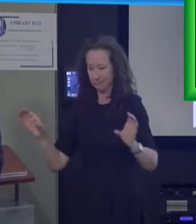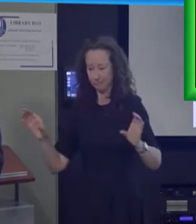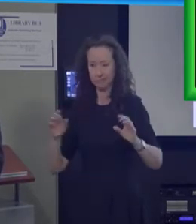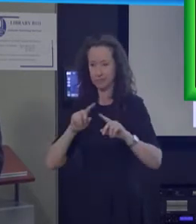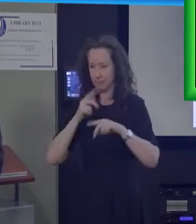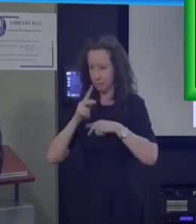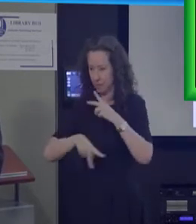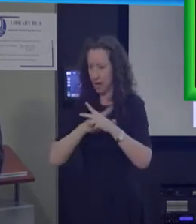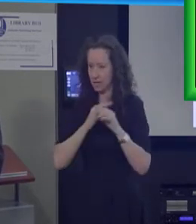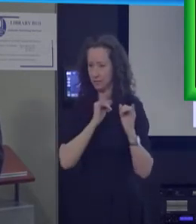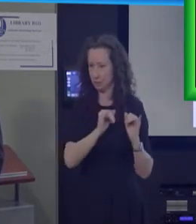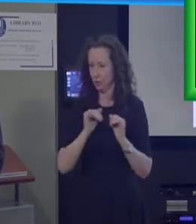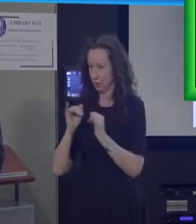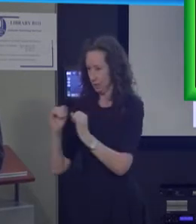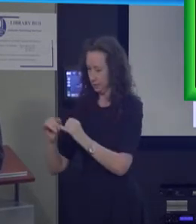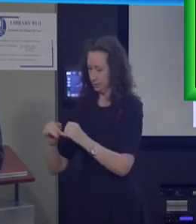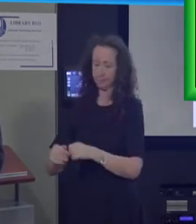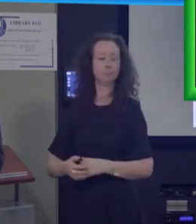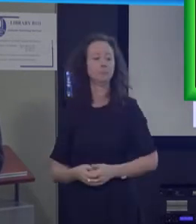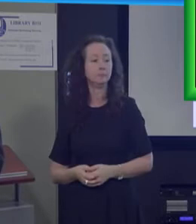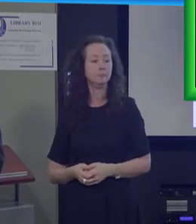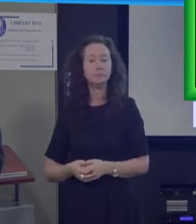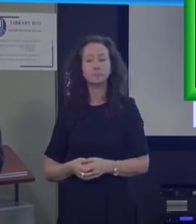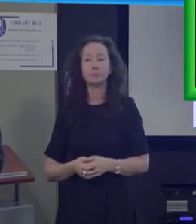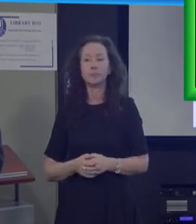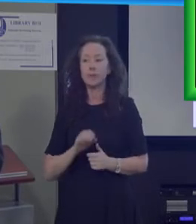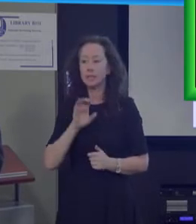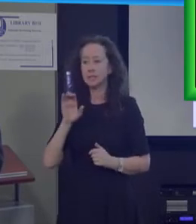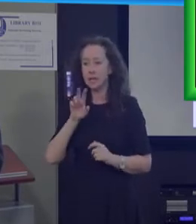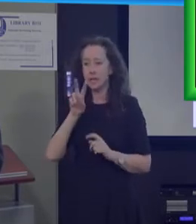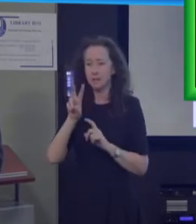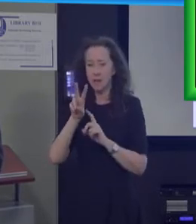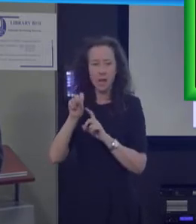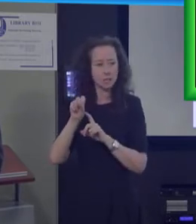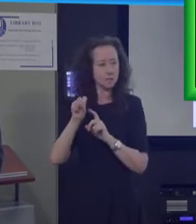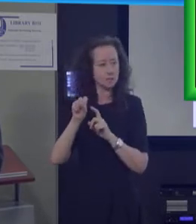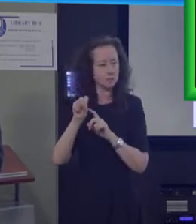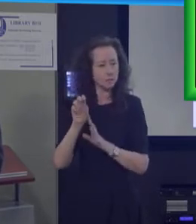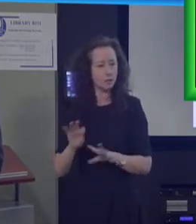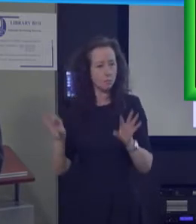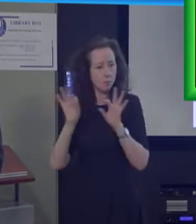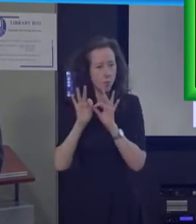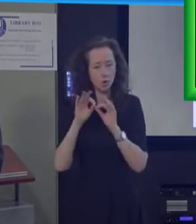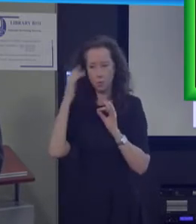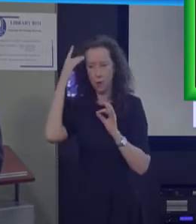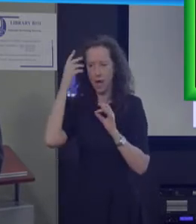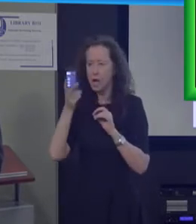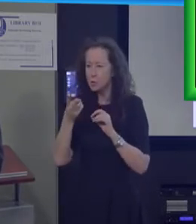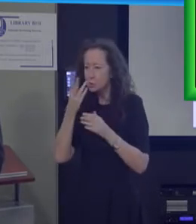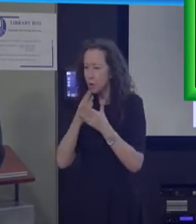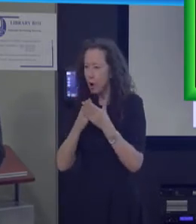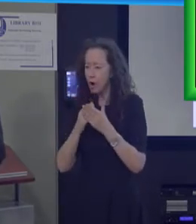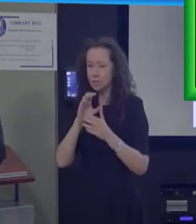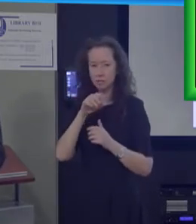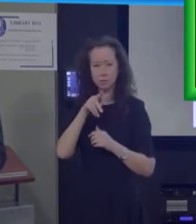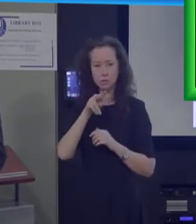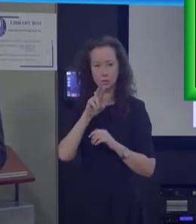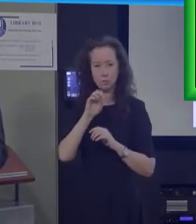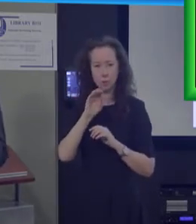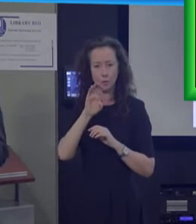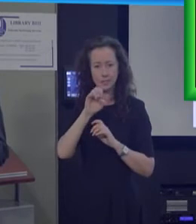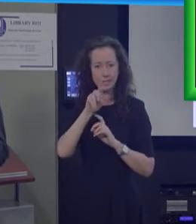instruction. This CVS is important because it has both procedural and conceptual aspects. The